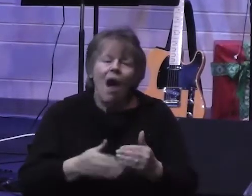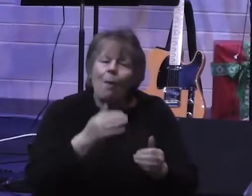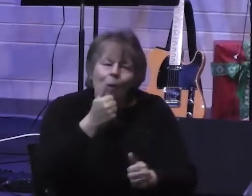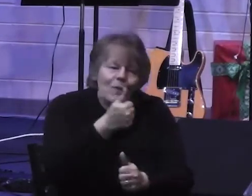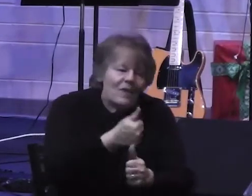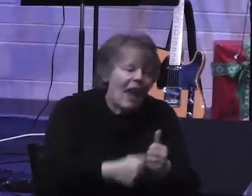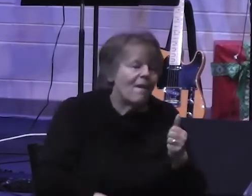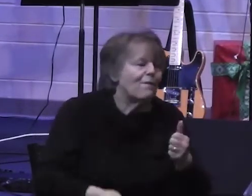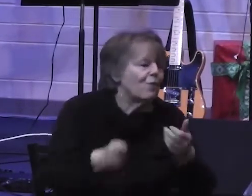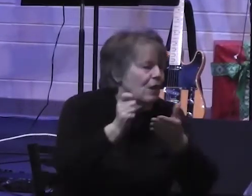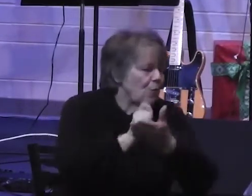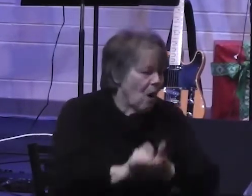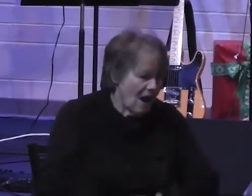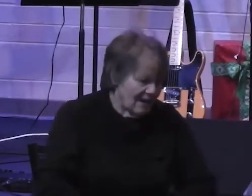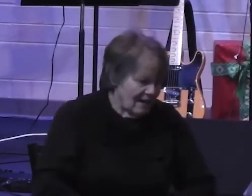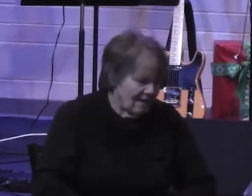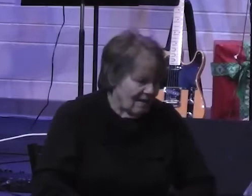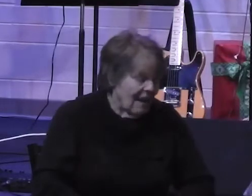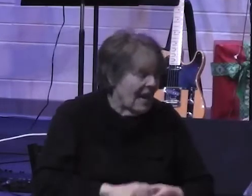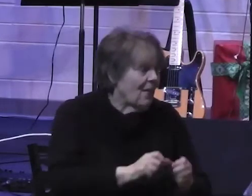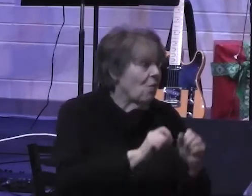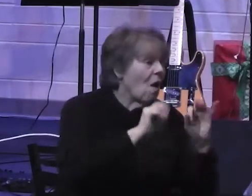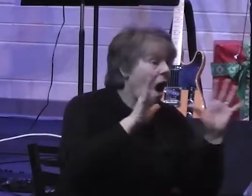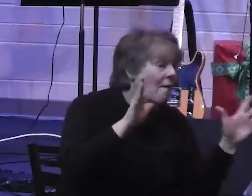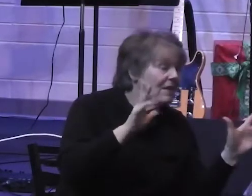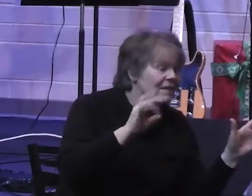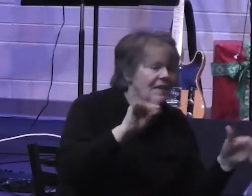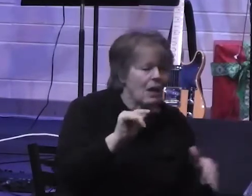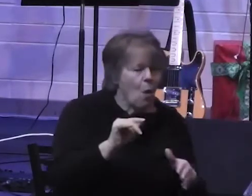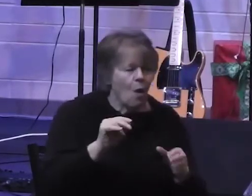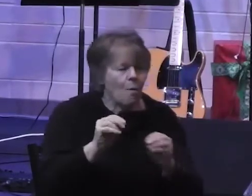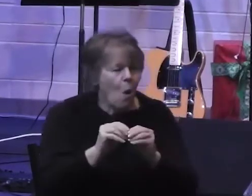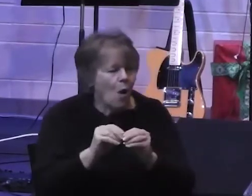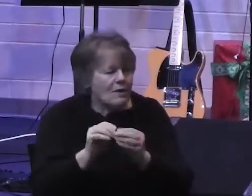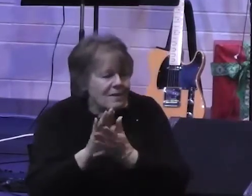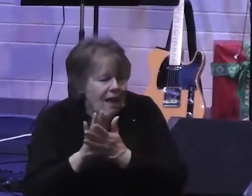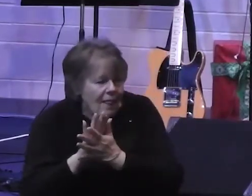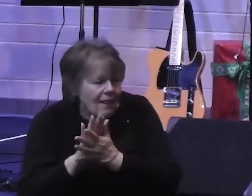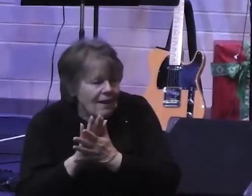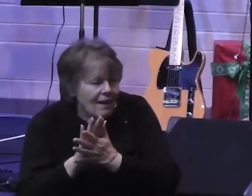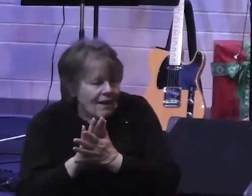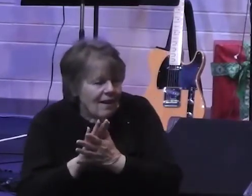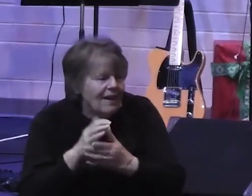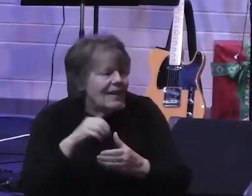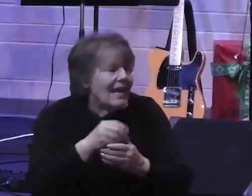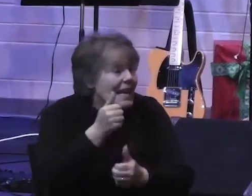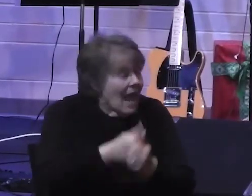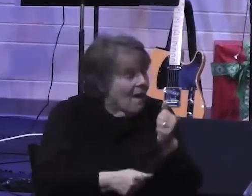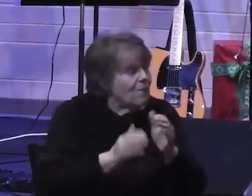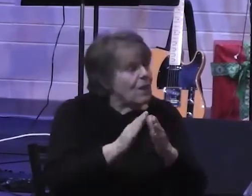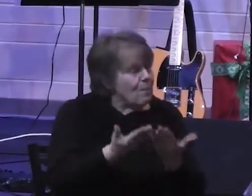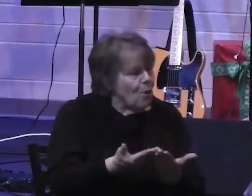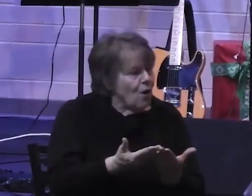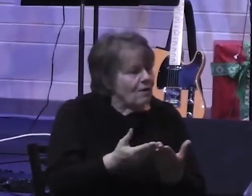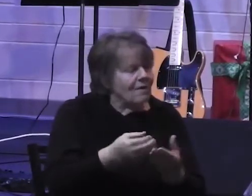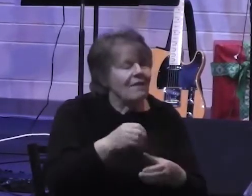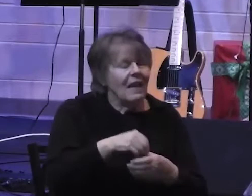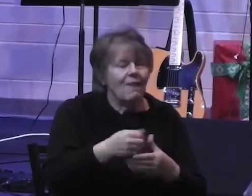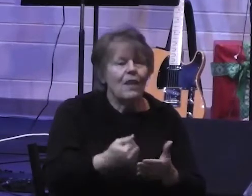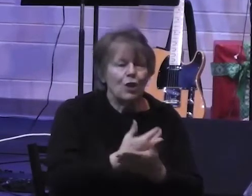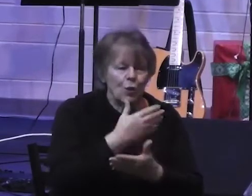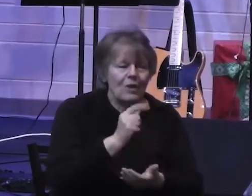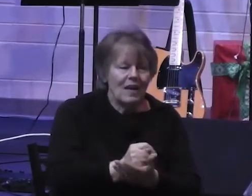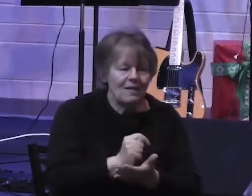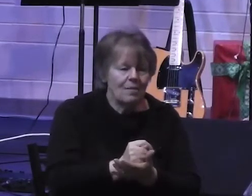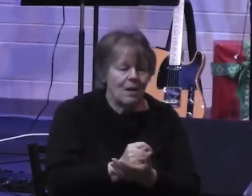say in some form, either explicitly or implicitly. We see it in every single writing, in every book of the New Testament. One of the famous